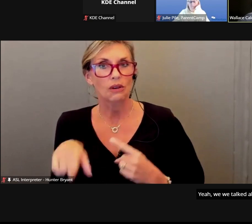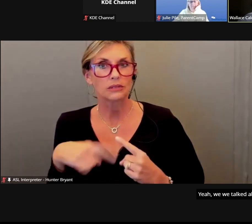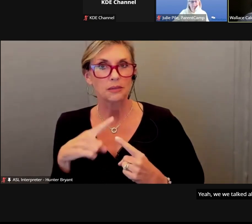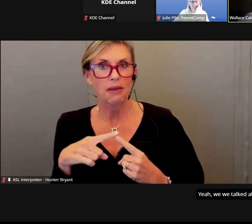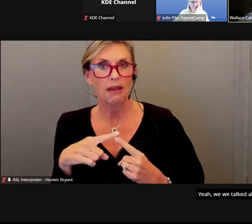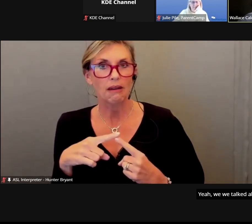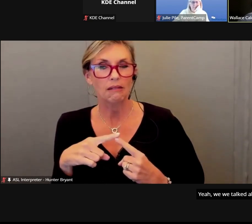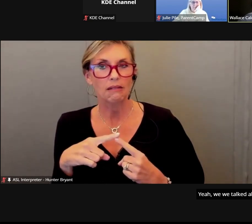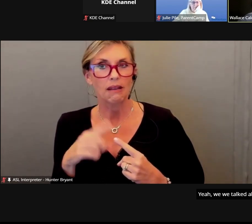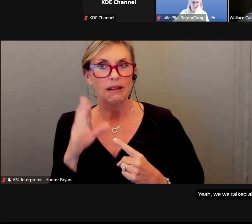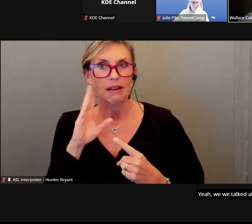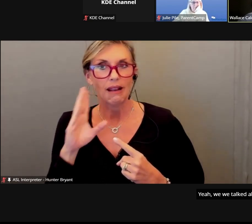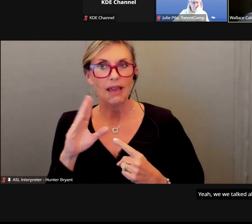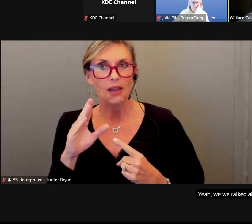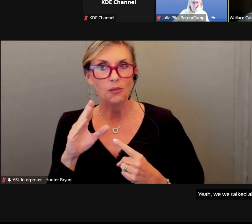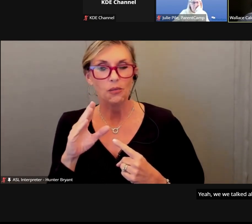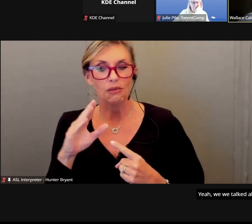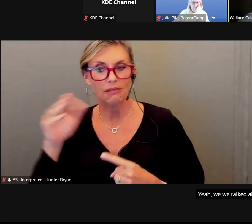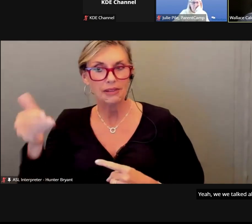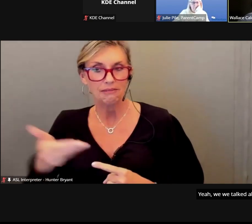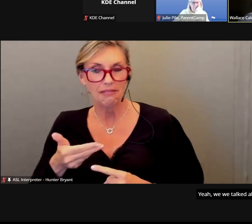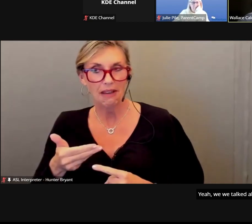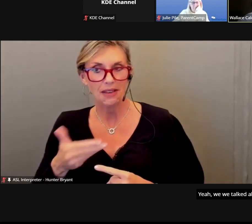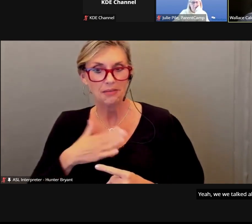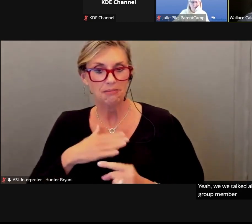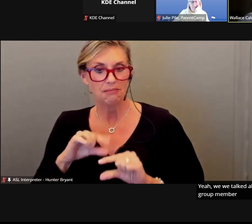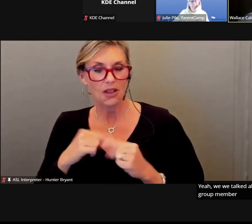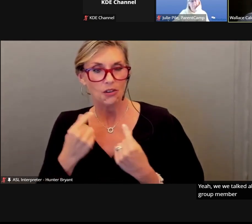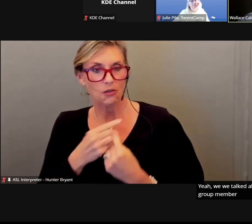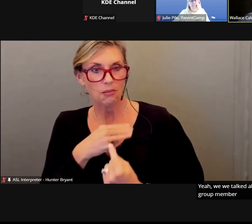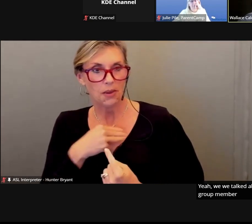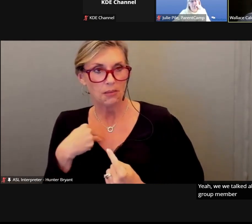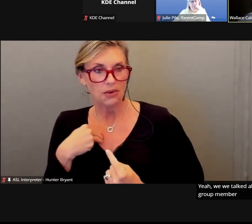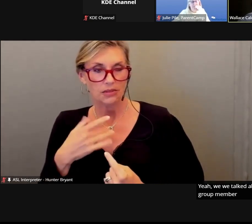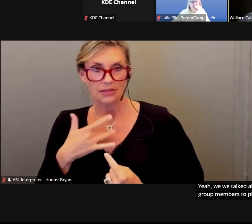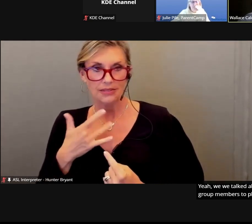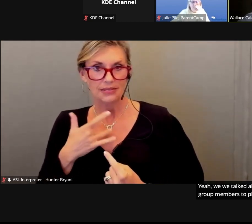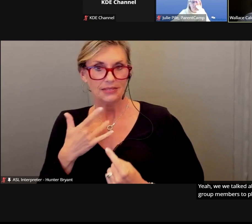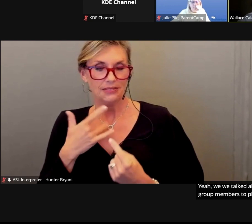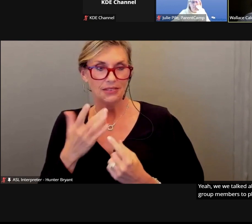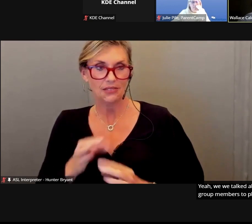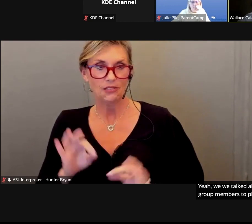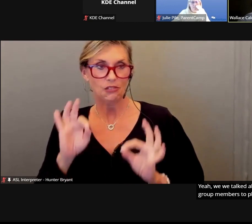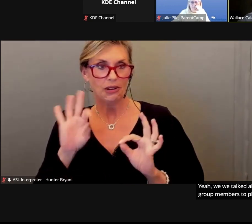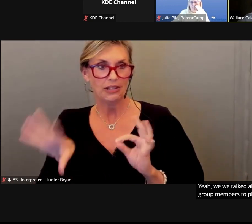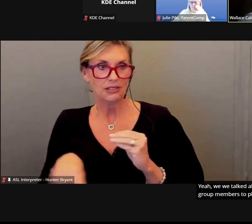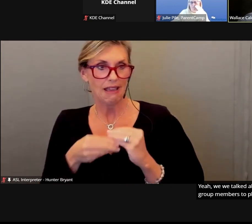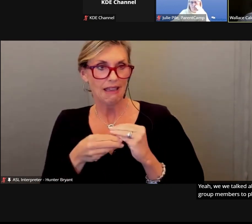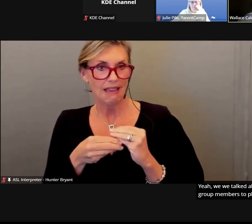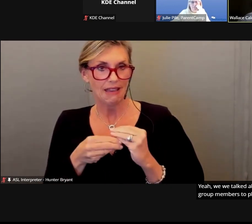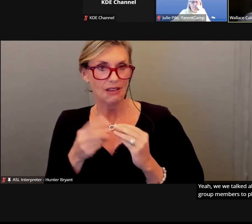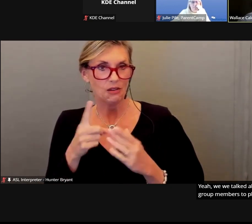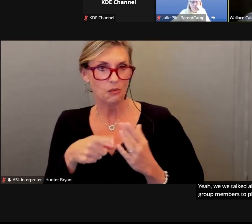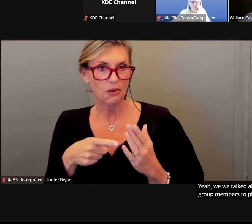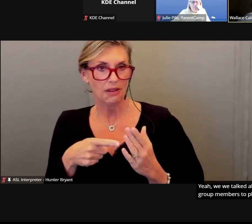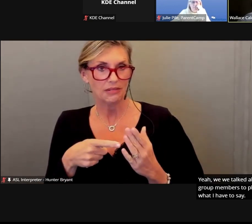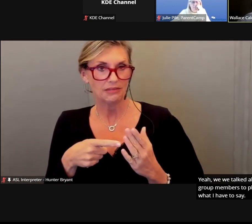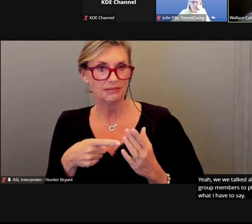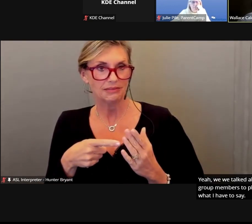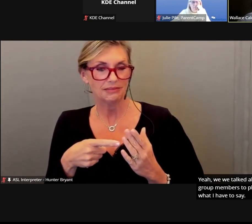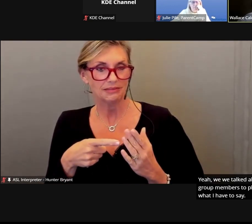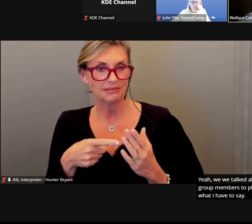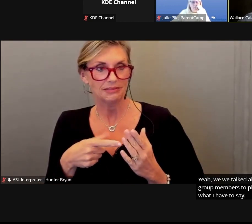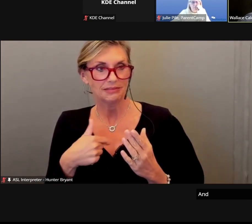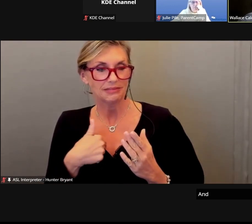invite my fellow group members to please feel free to add on to what I have to say. And I